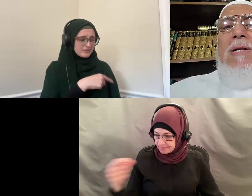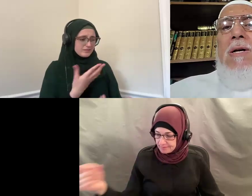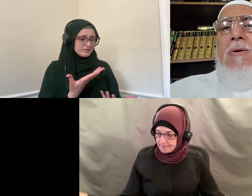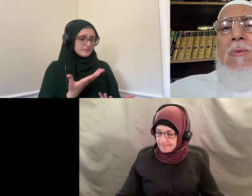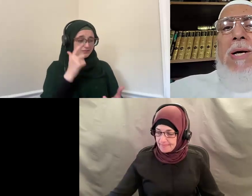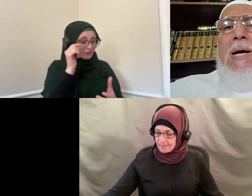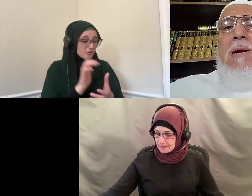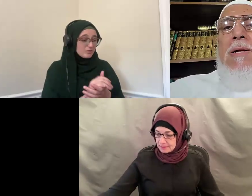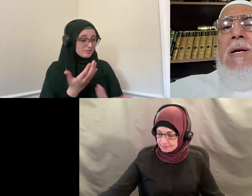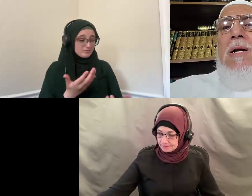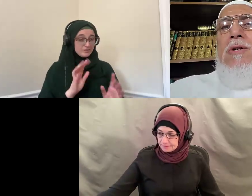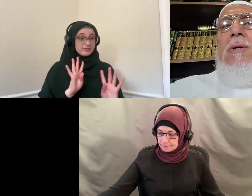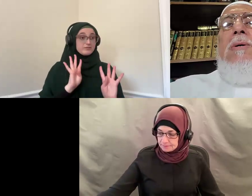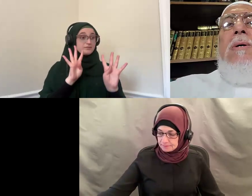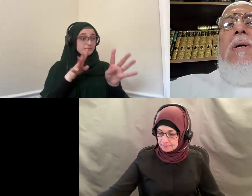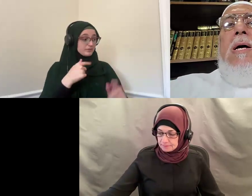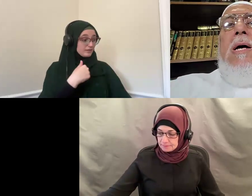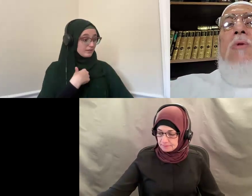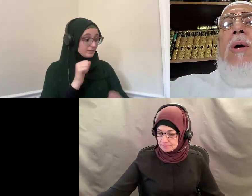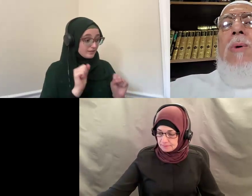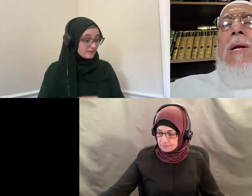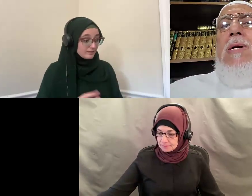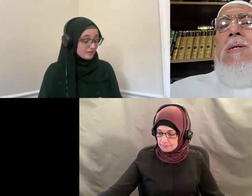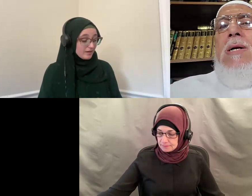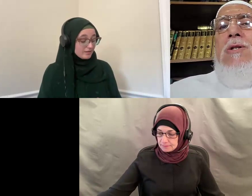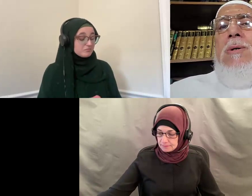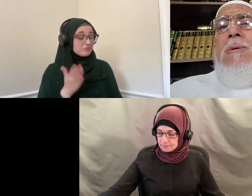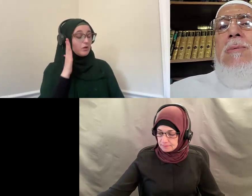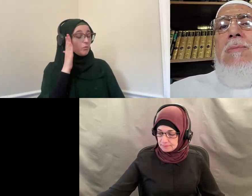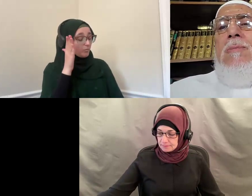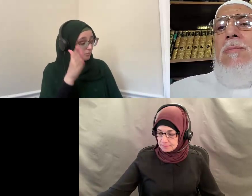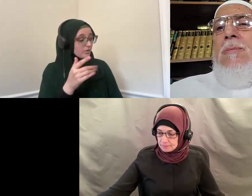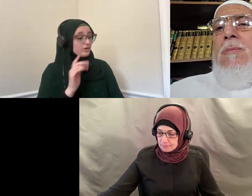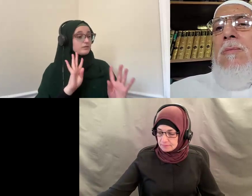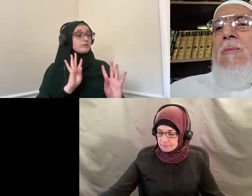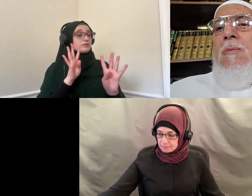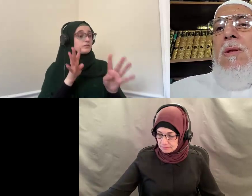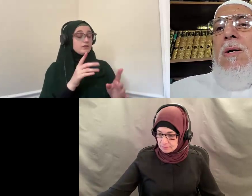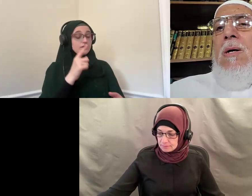believe that we can resurrect you and we will resurrect you?